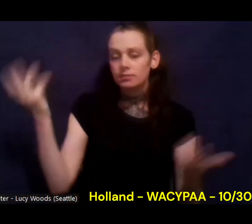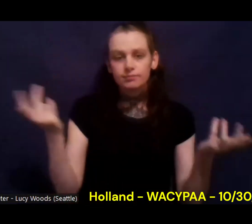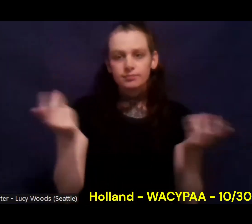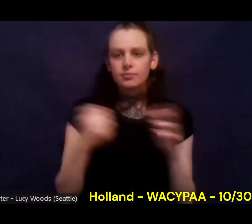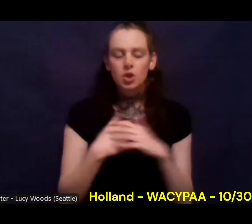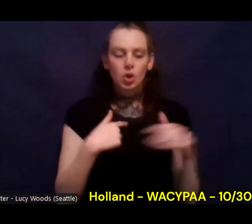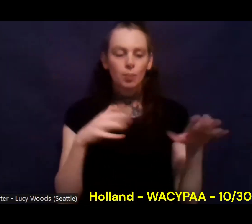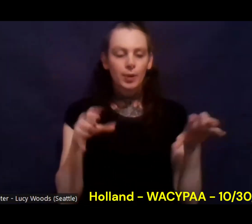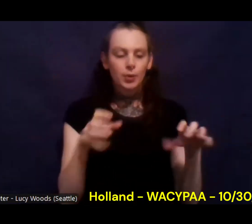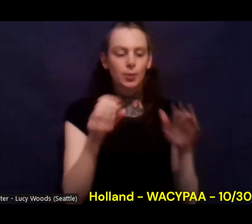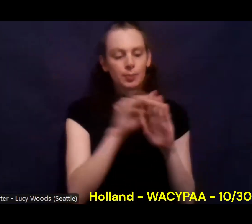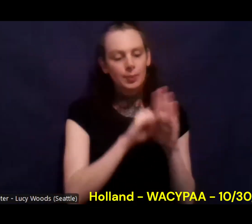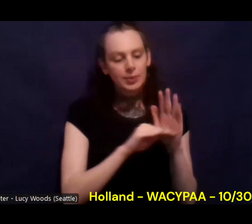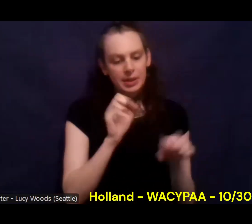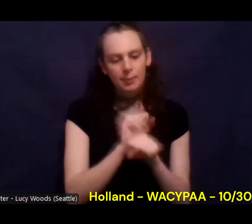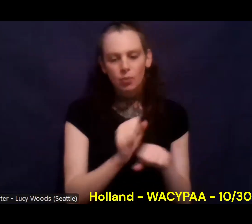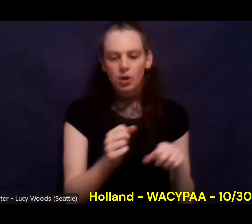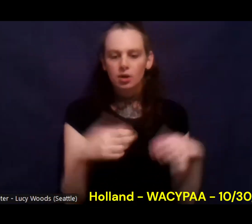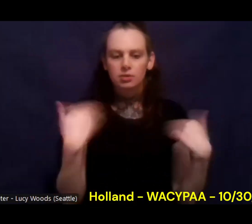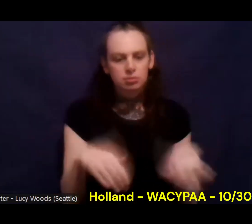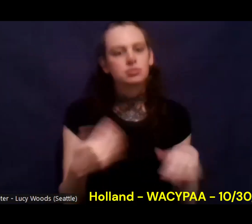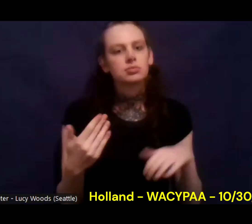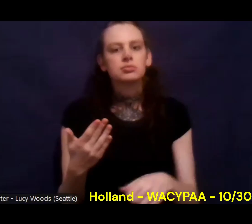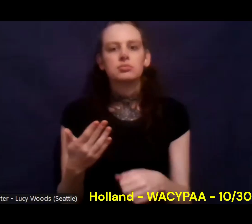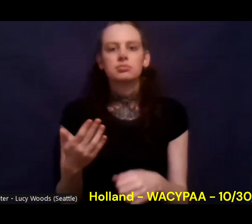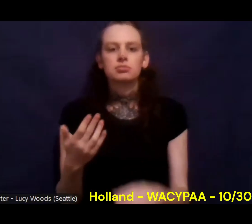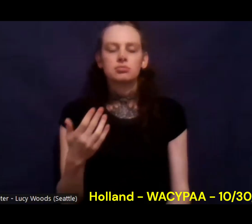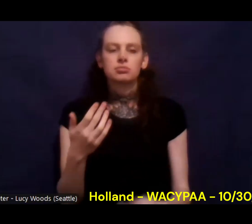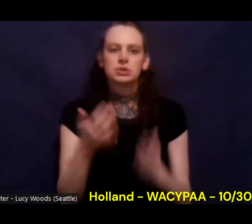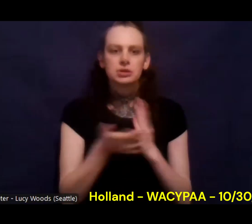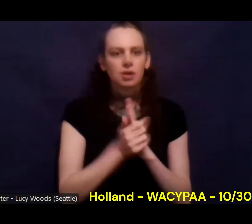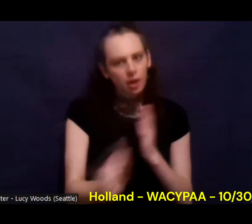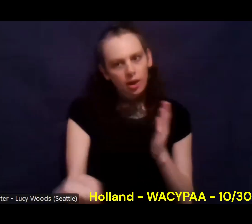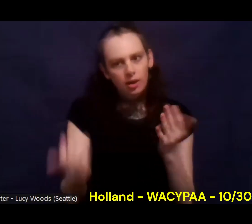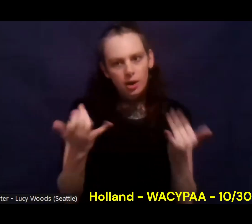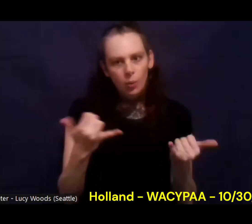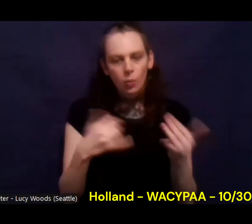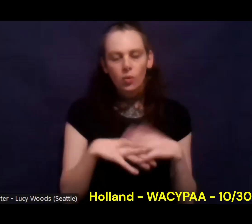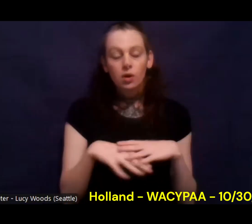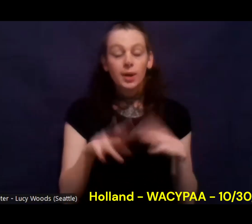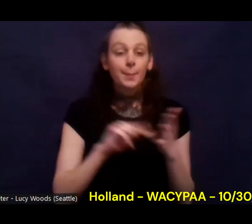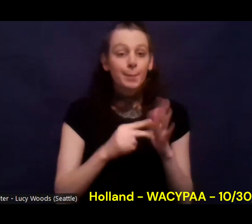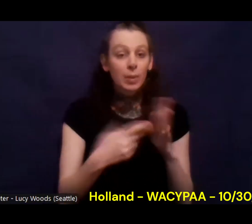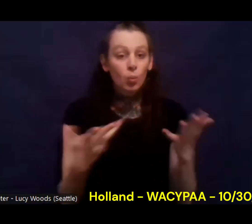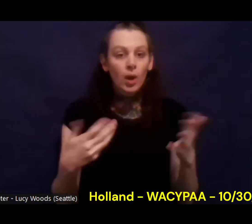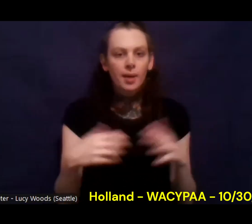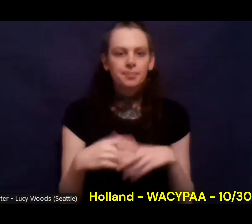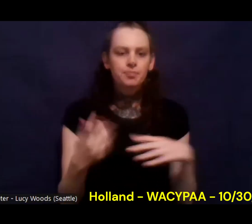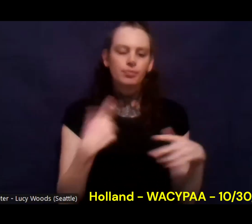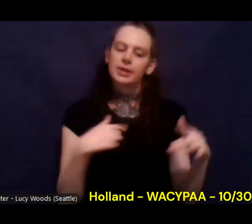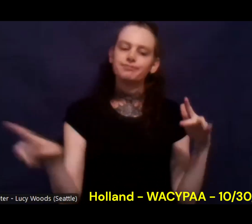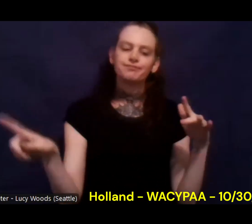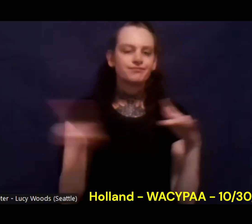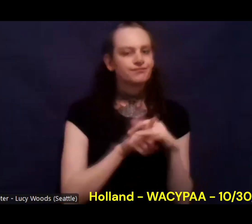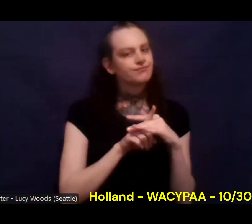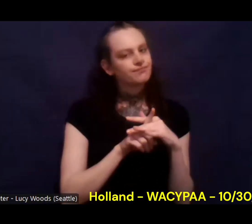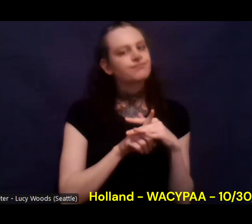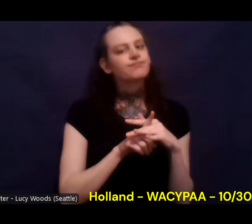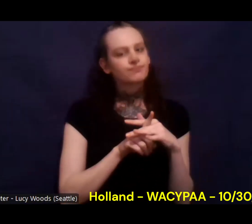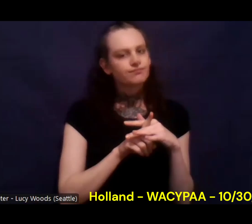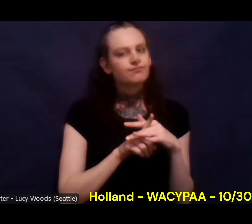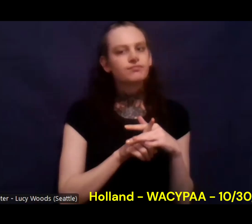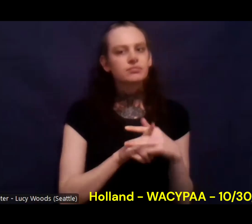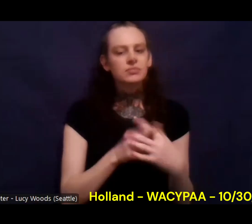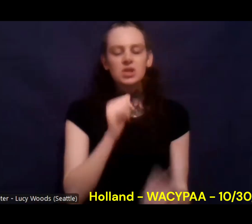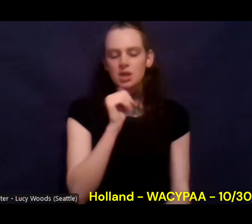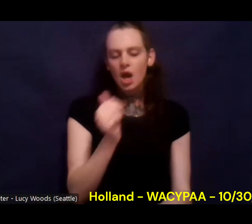work like I had never done step work before. And what does that mean? That means I showed up in a way where I didn't act like I knew